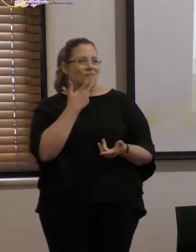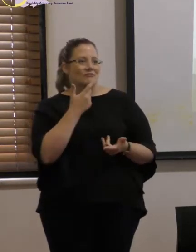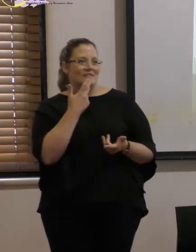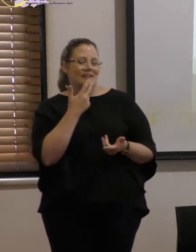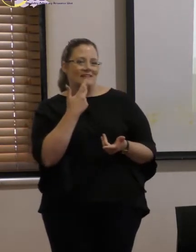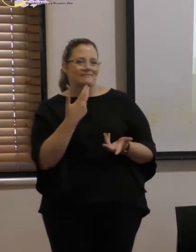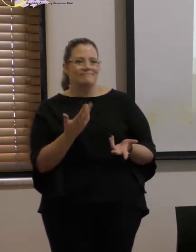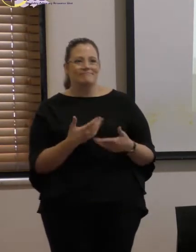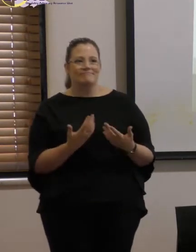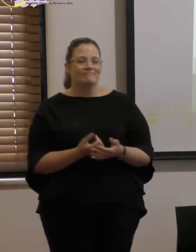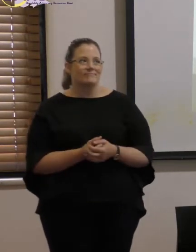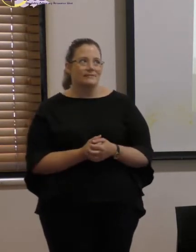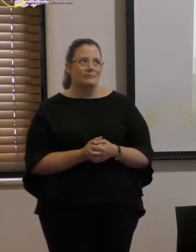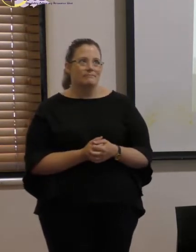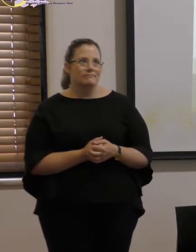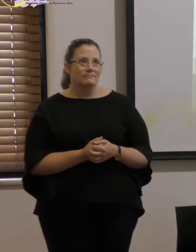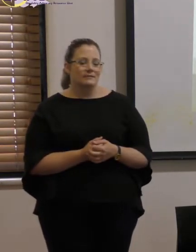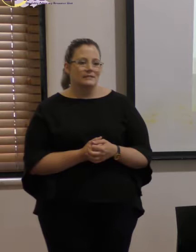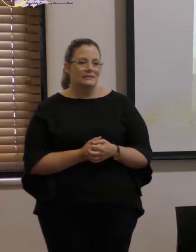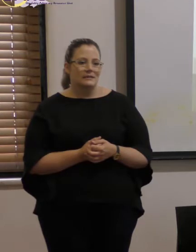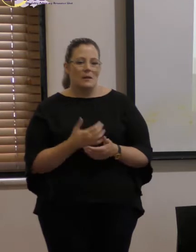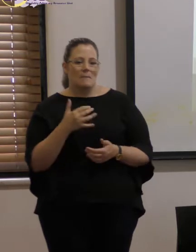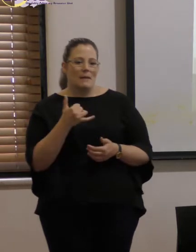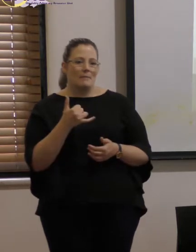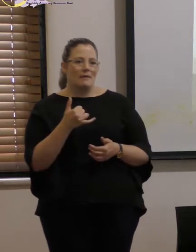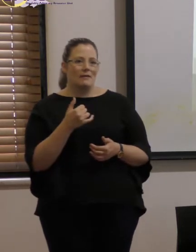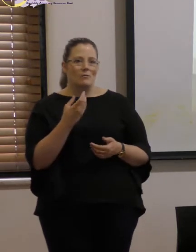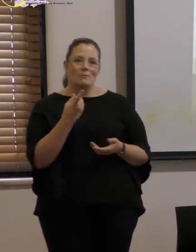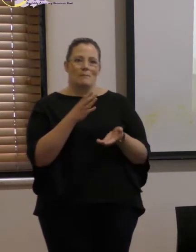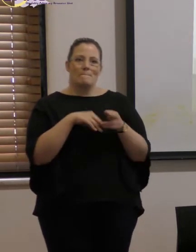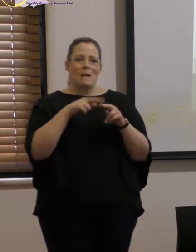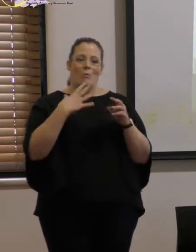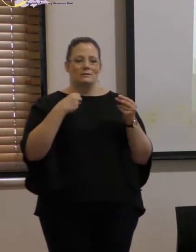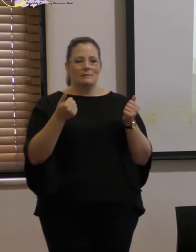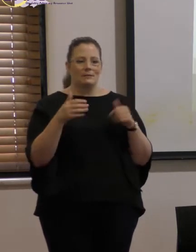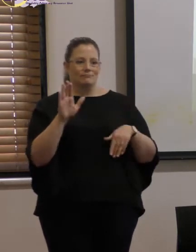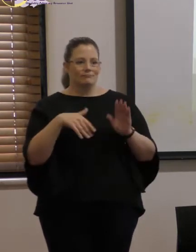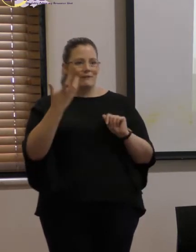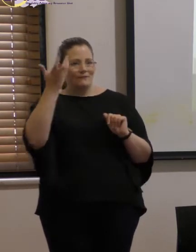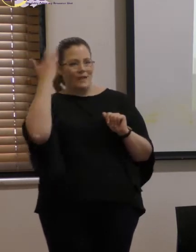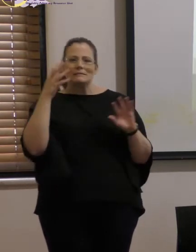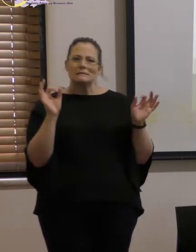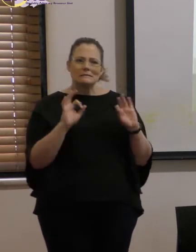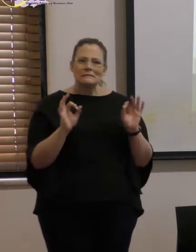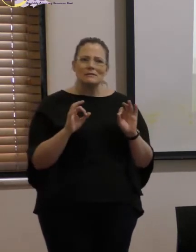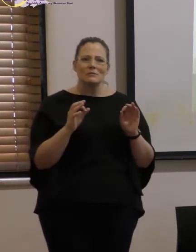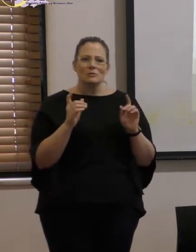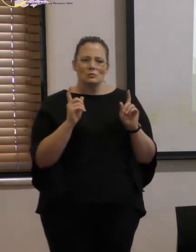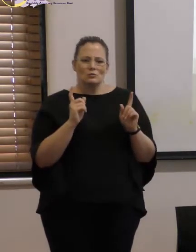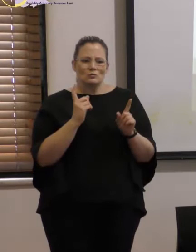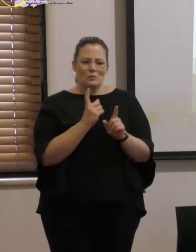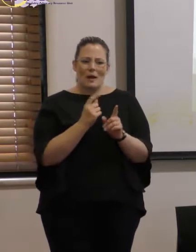I don't know, something very fancy for our child, but things that we